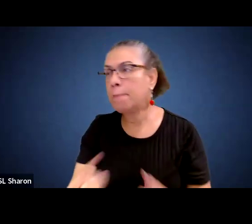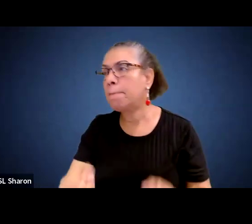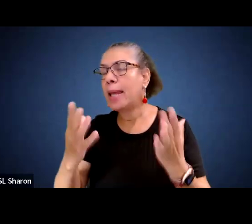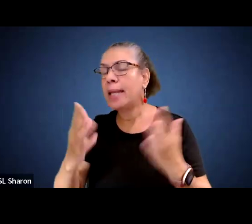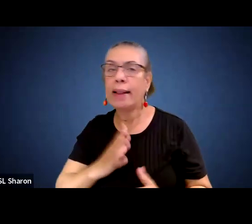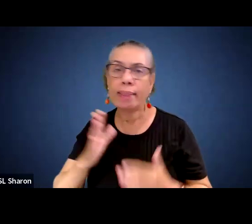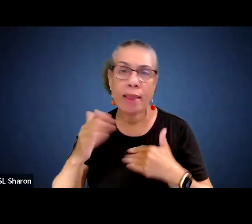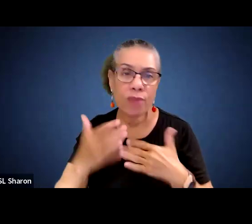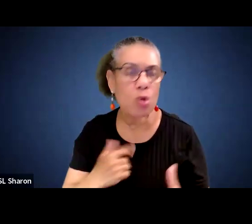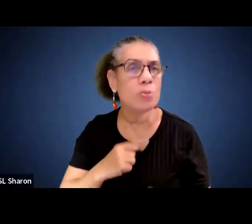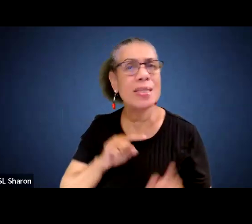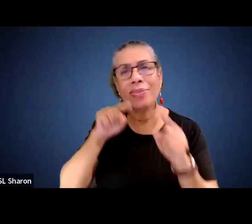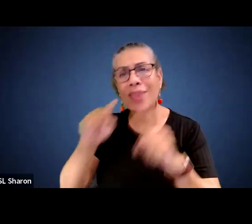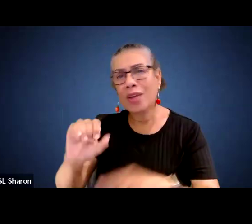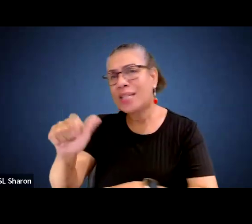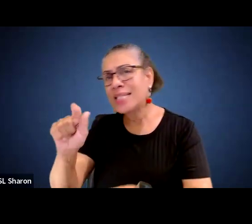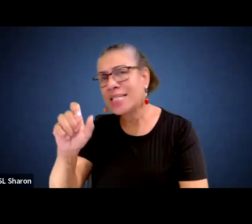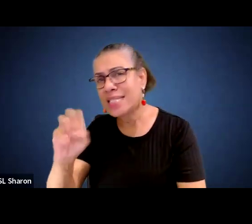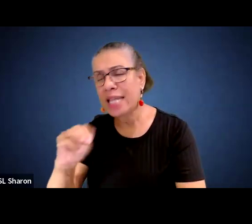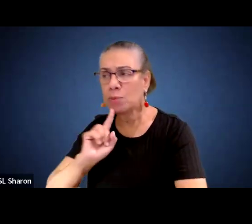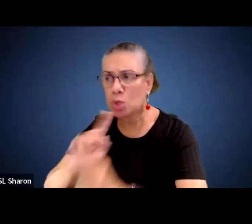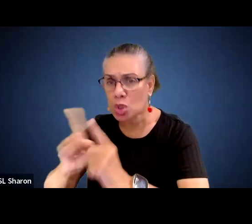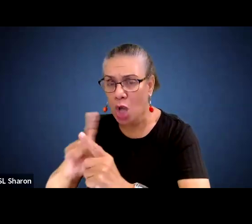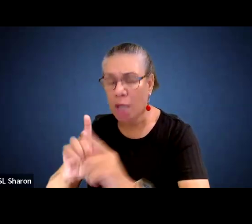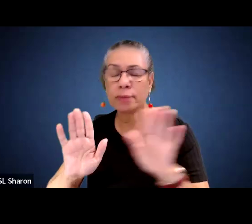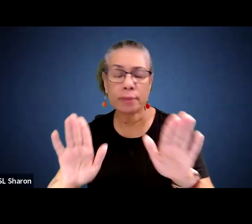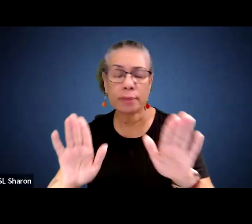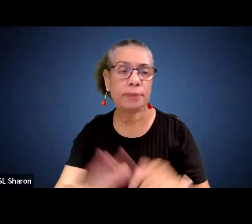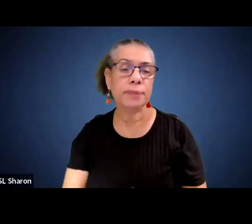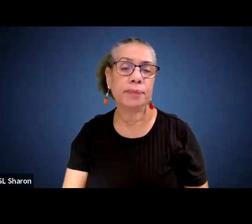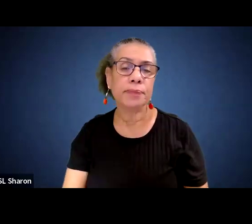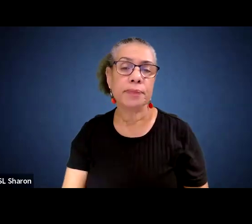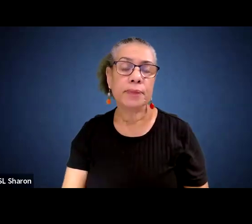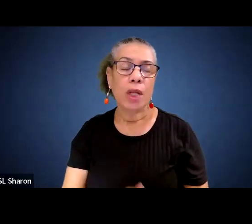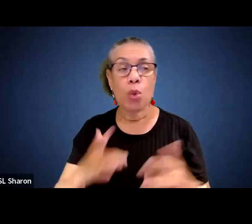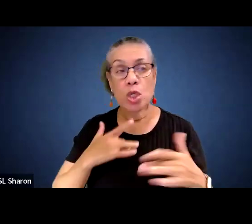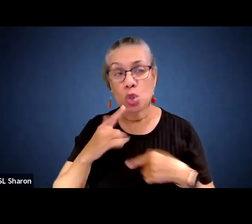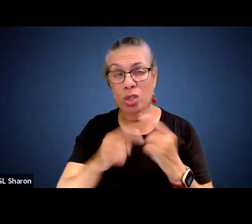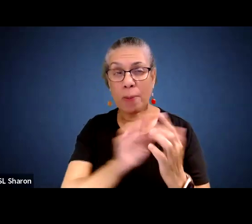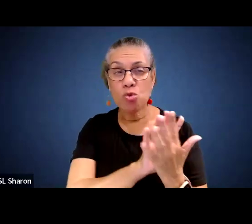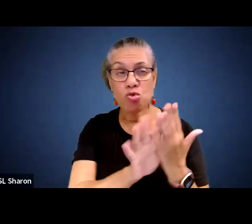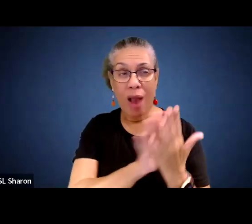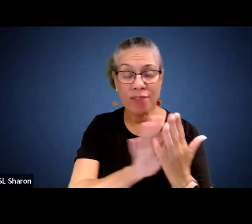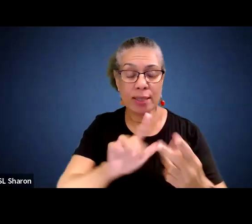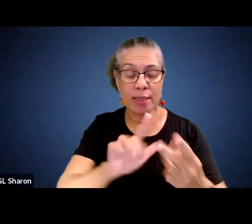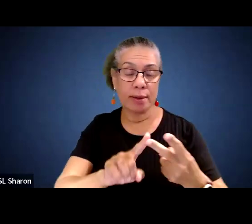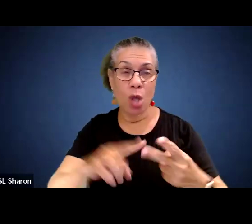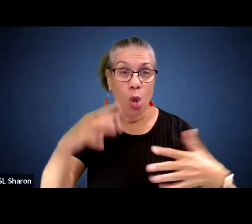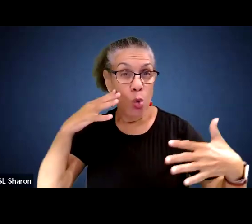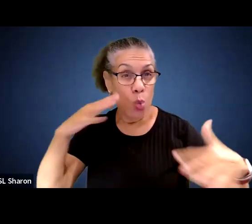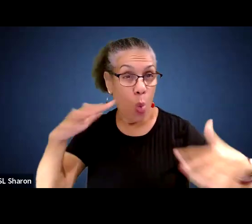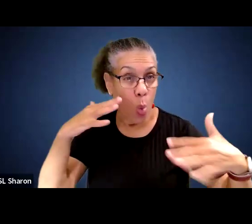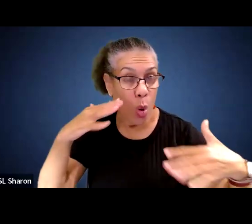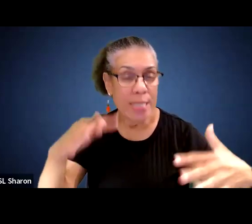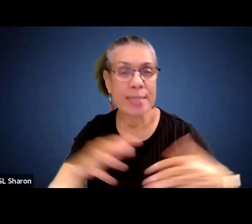the stadium itself. This has been about addressing concerns we have around traffic, noise, and crowd management, because there is going